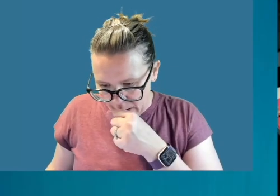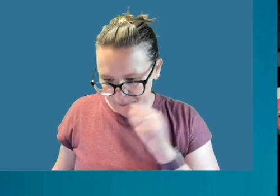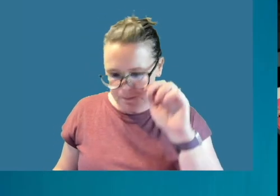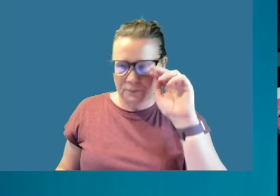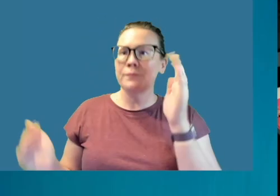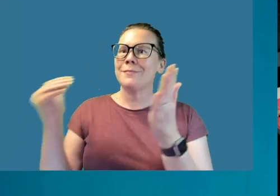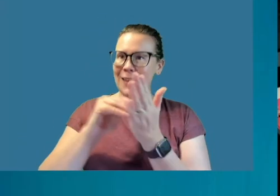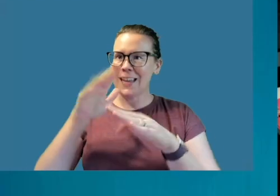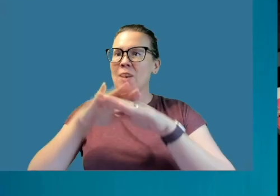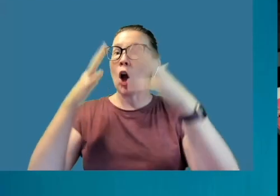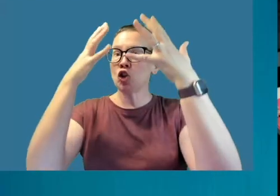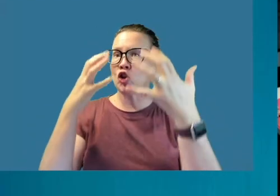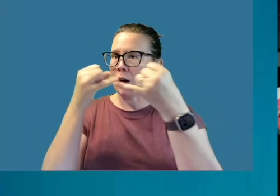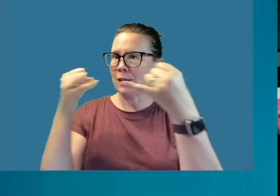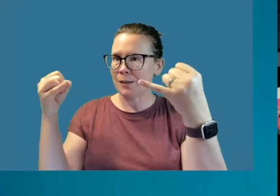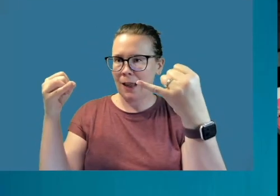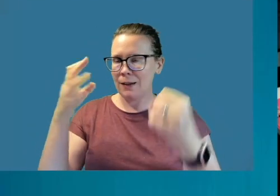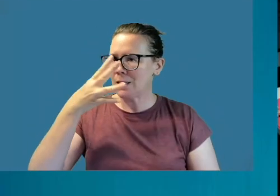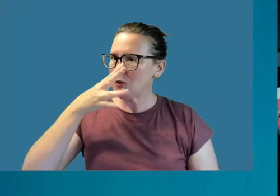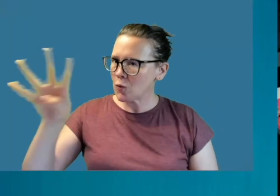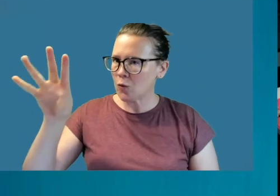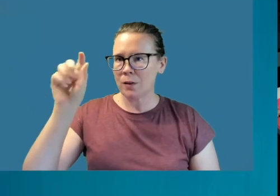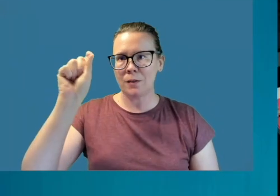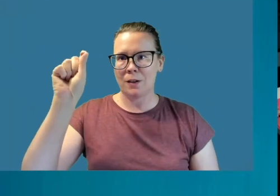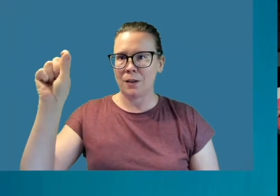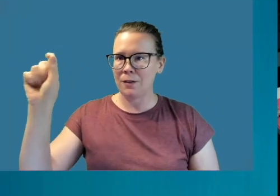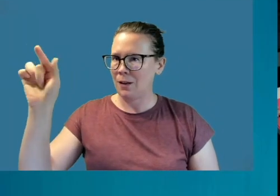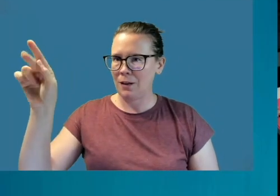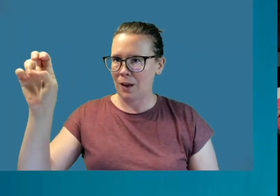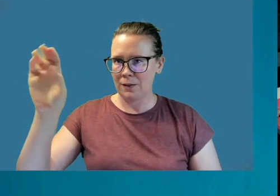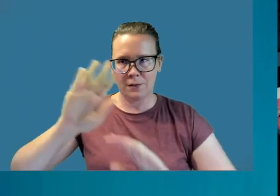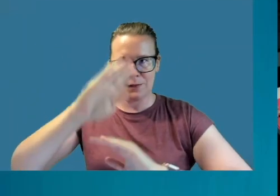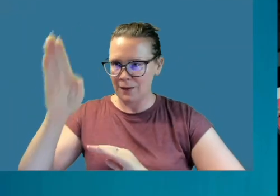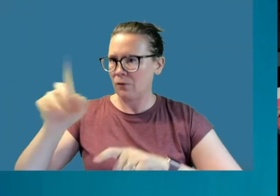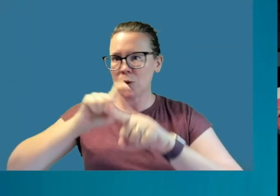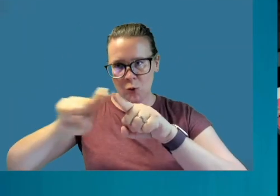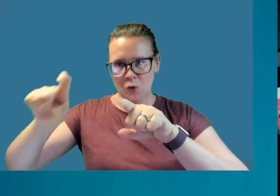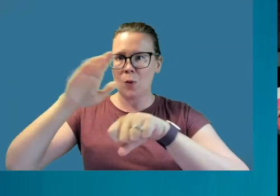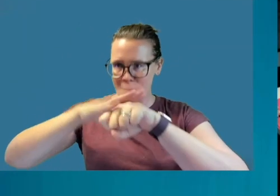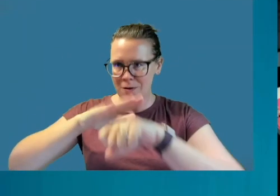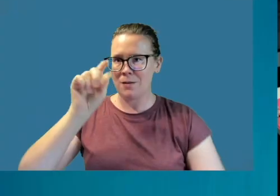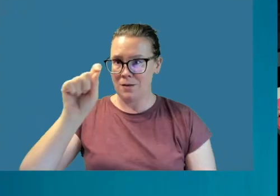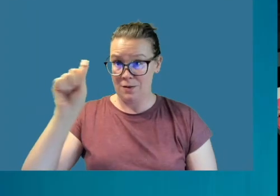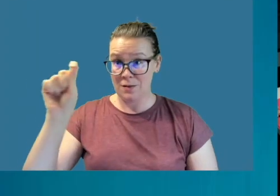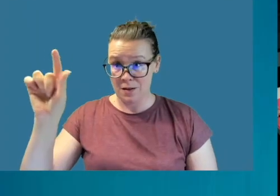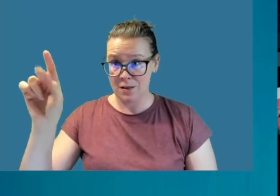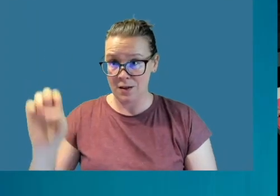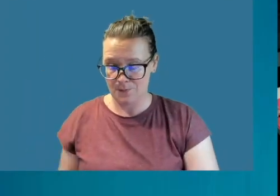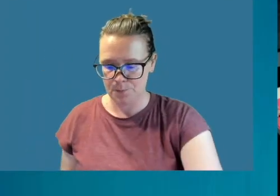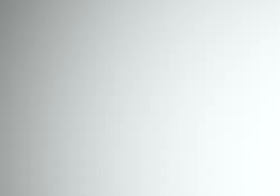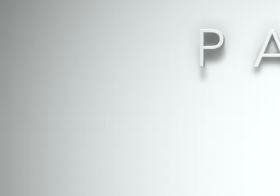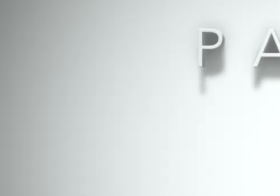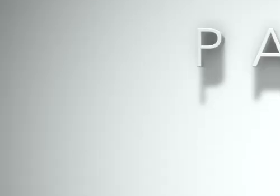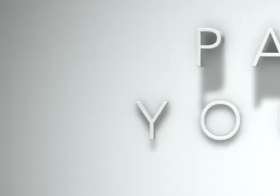your threads are locked on both ends of the seam. And do not sew on the dashed line, sew on the